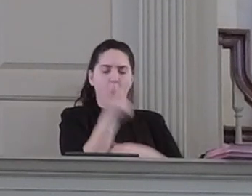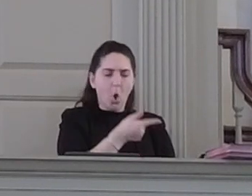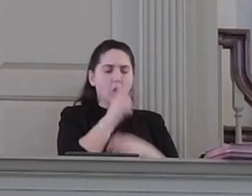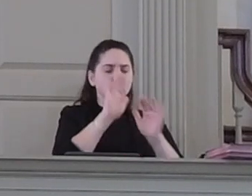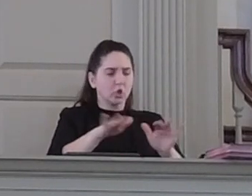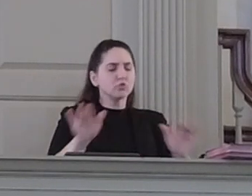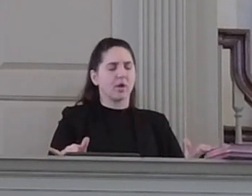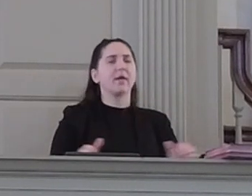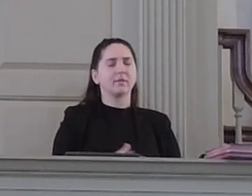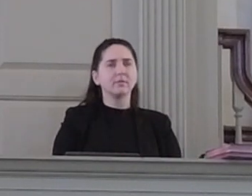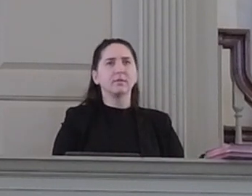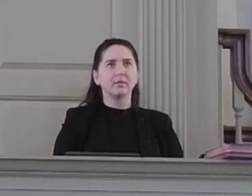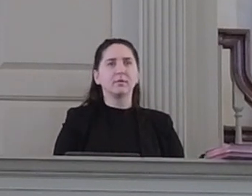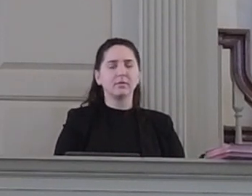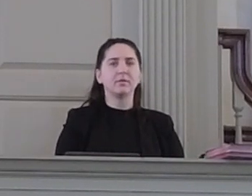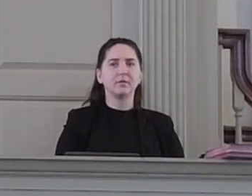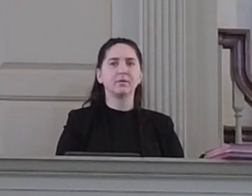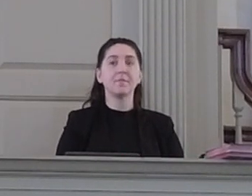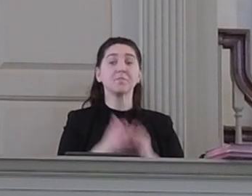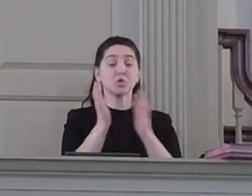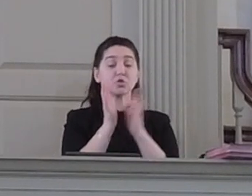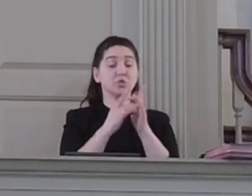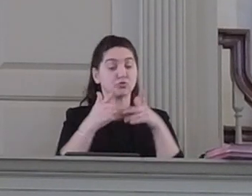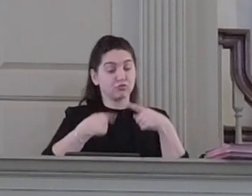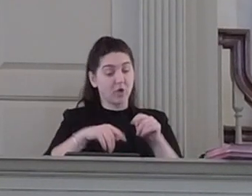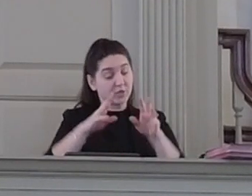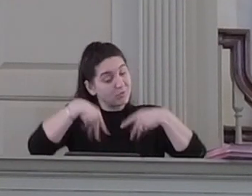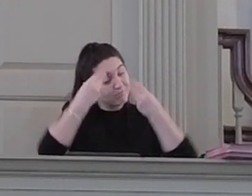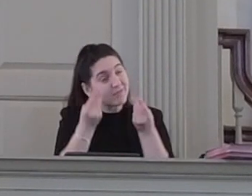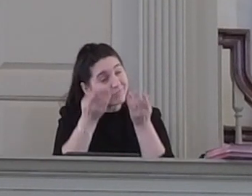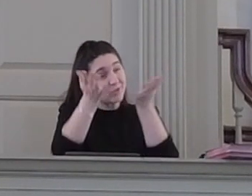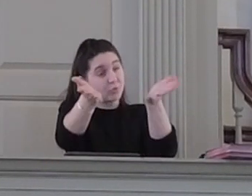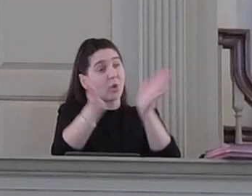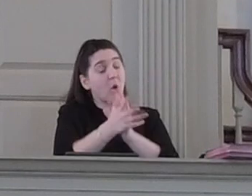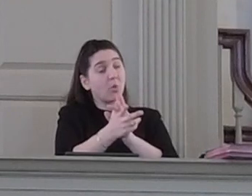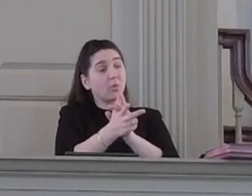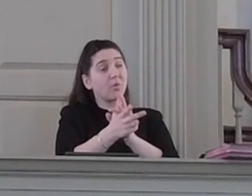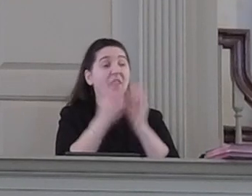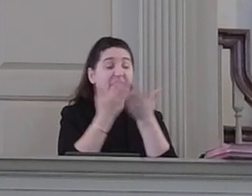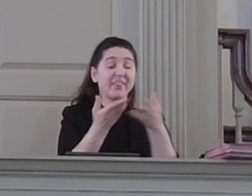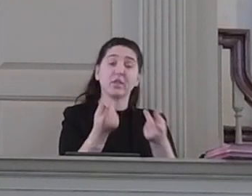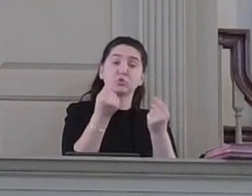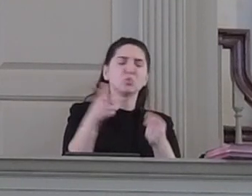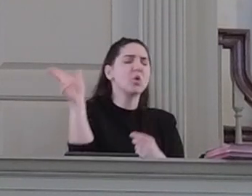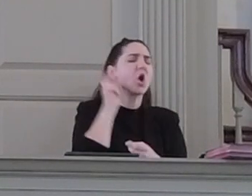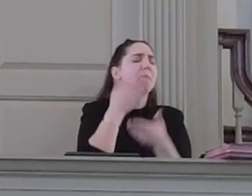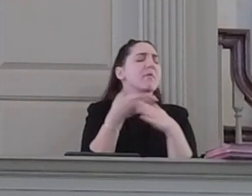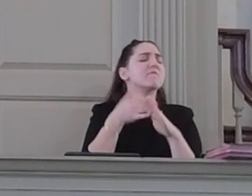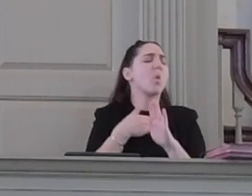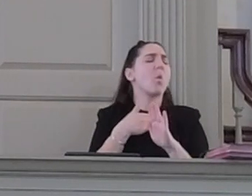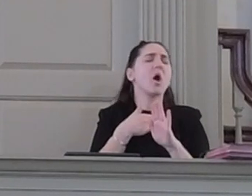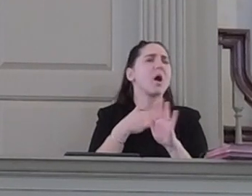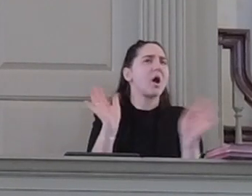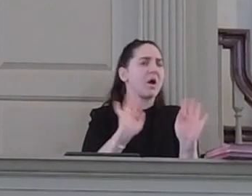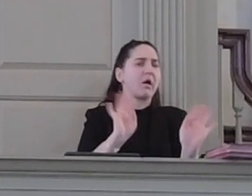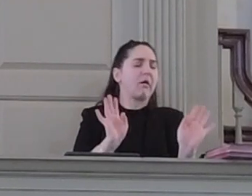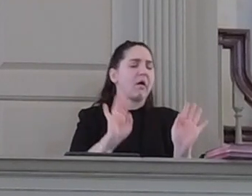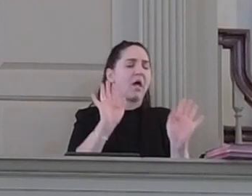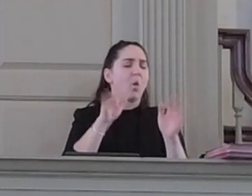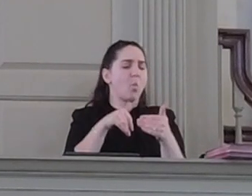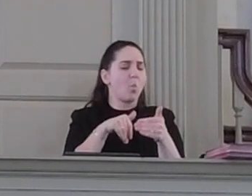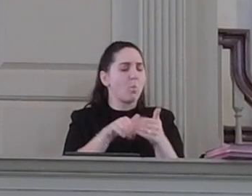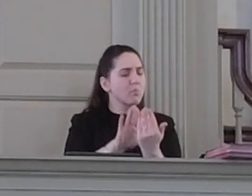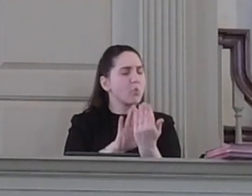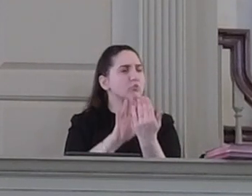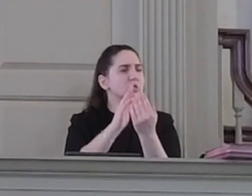Jesus tried in so many ways to let people know that things that they had heard before, that the ways that